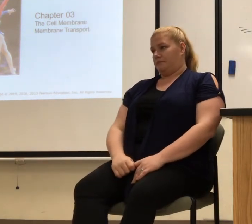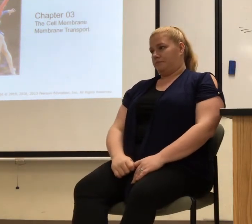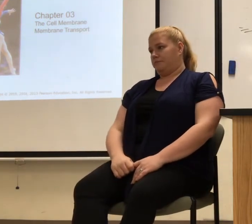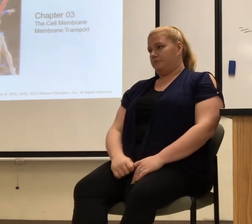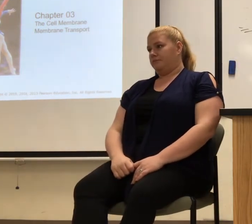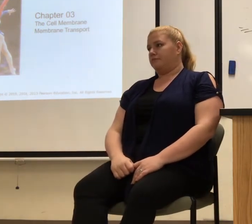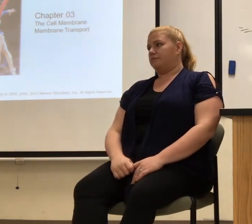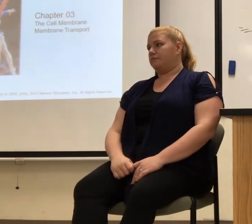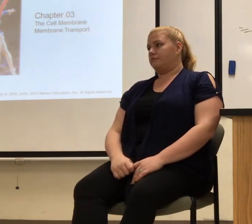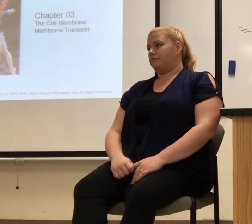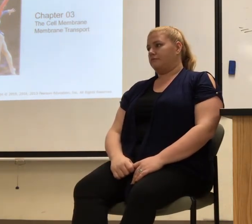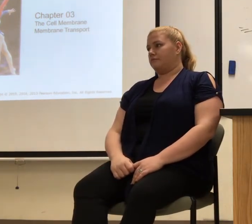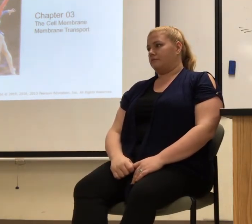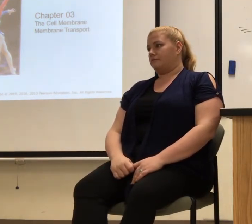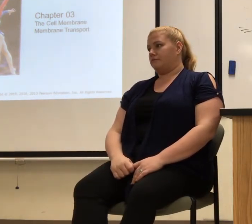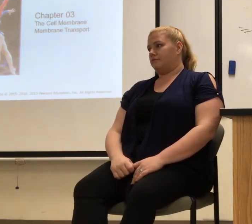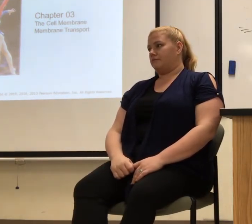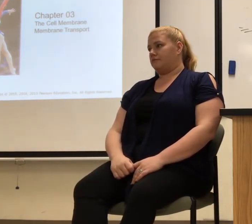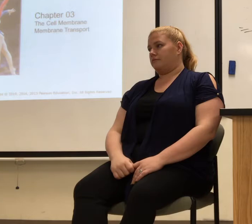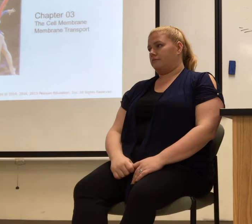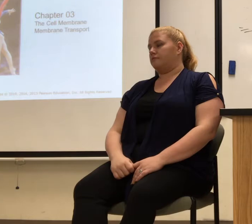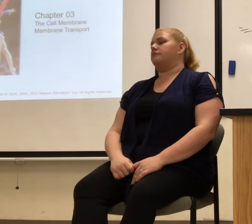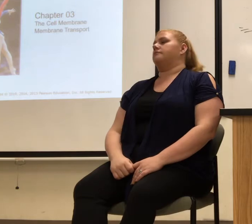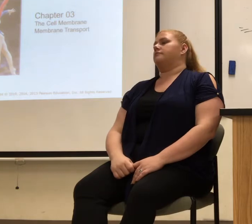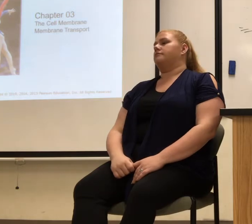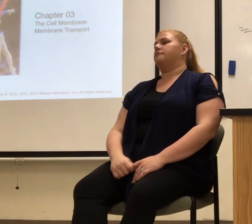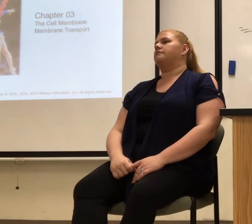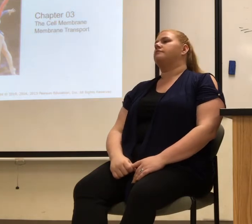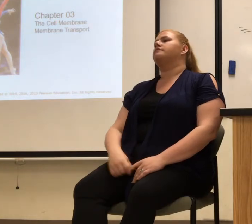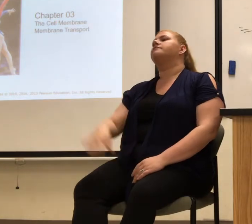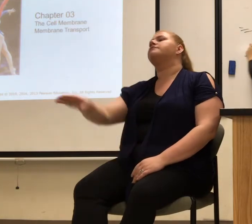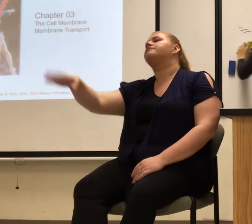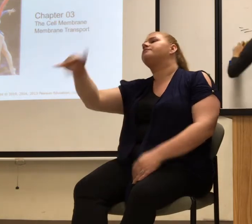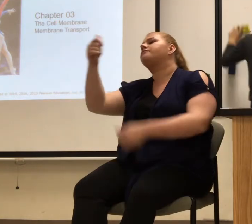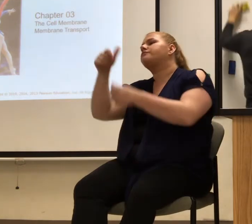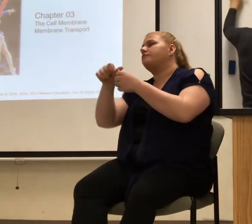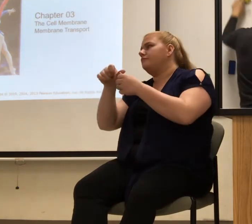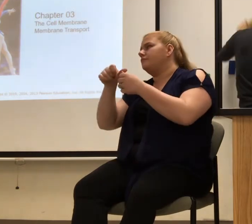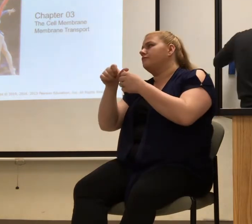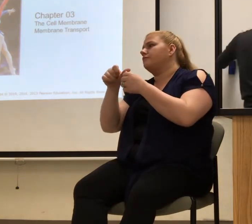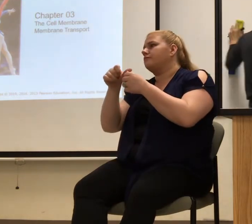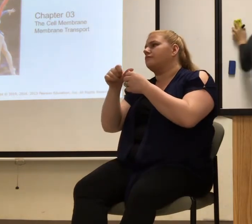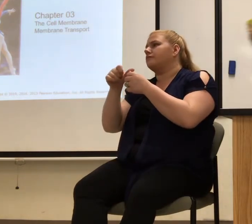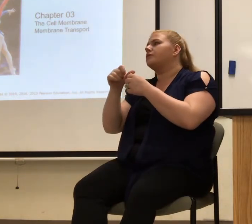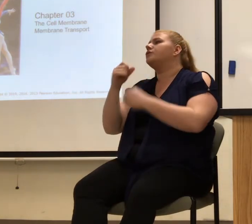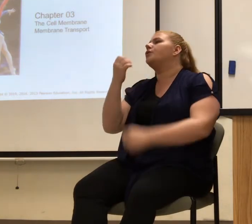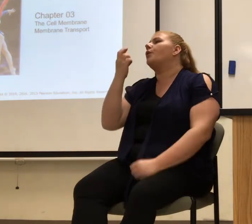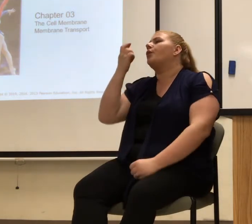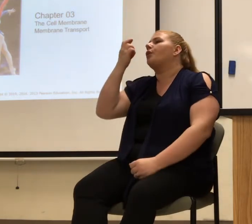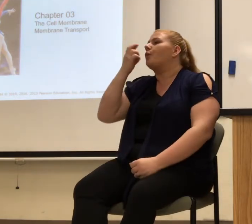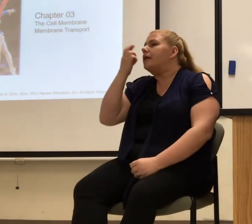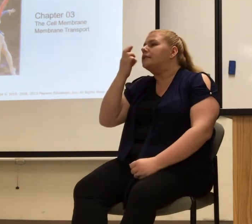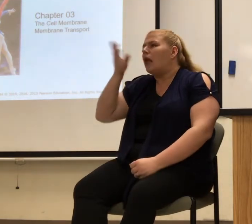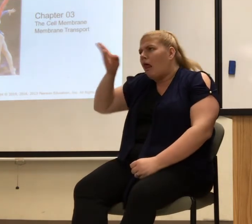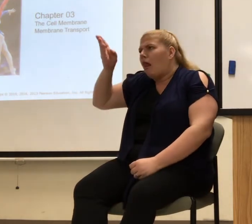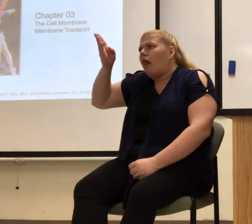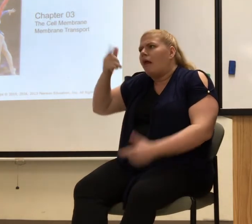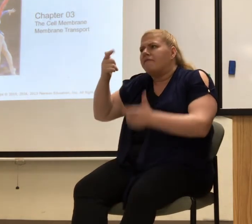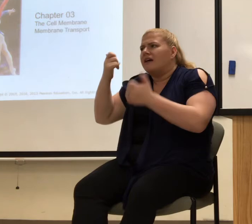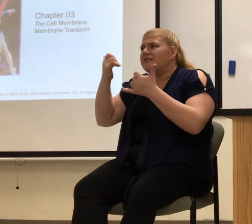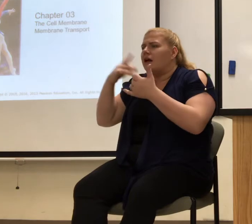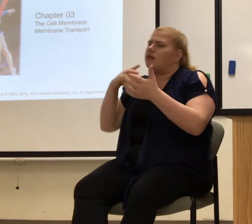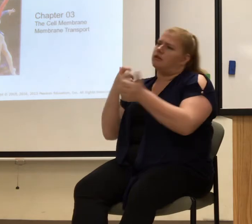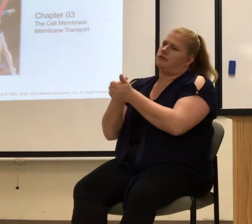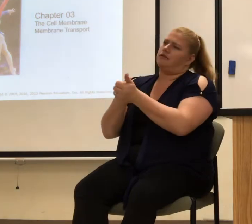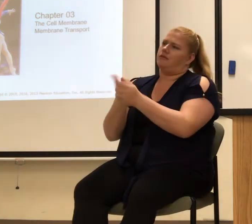But again, I'm only moving this fast because we had Monday off. This kind of makes up for it.